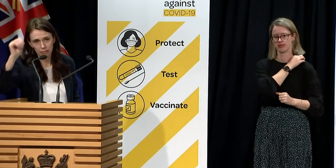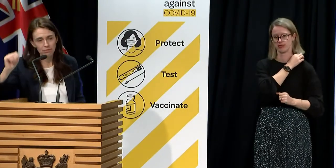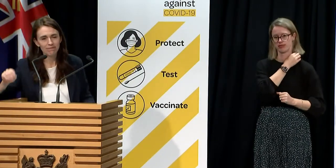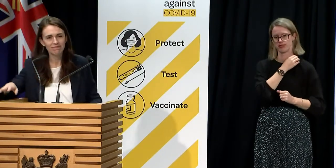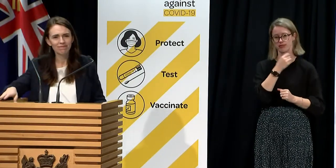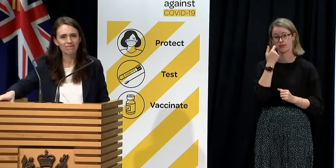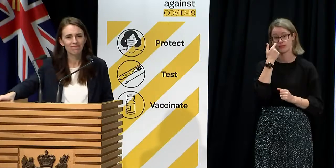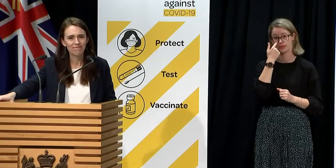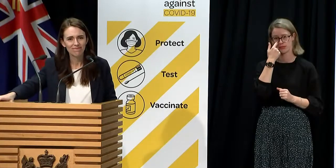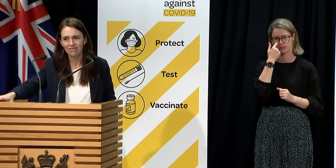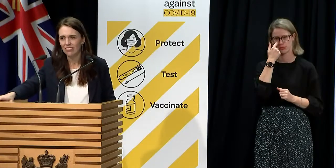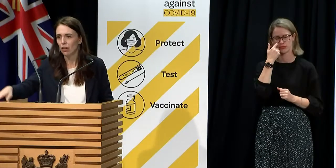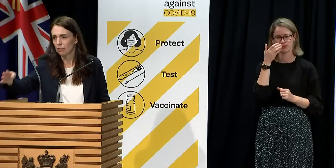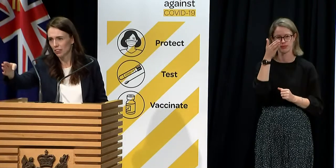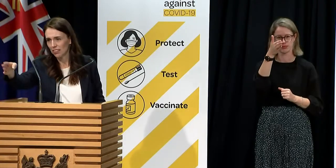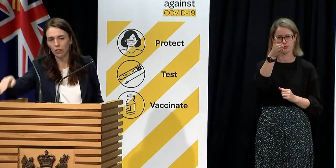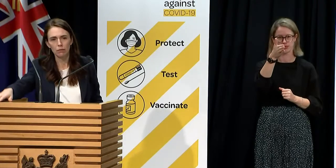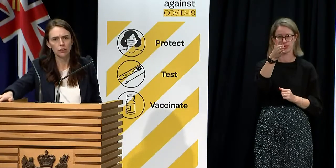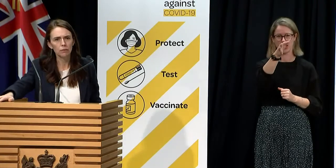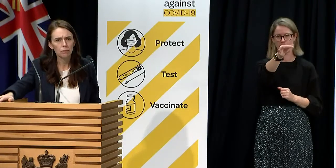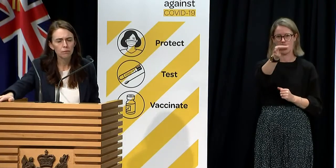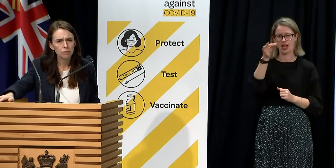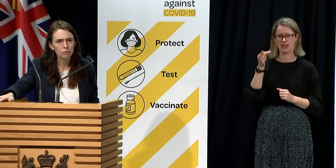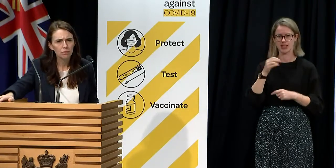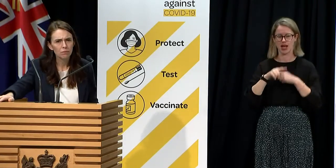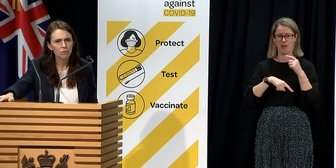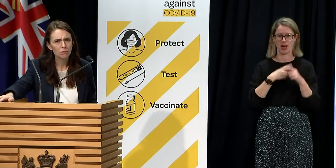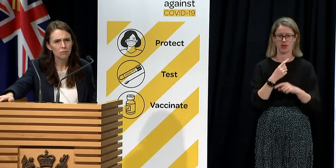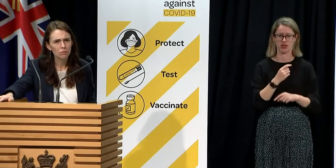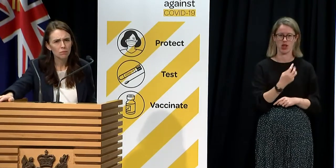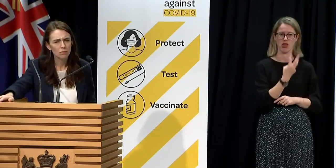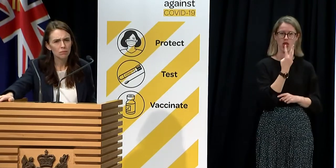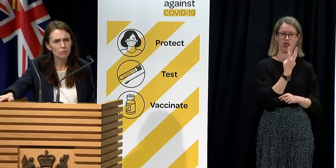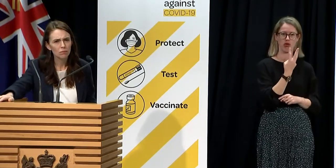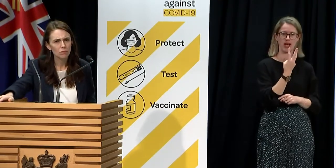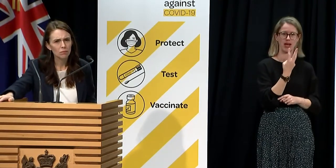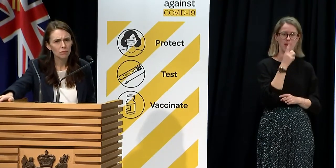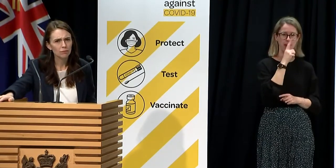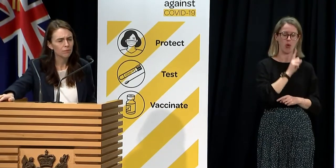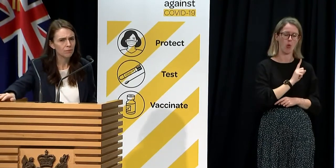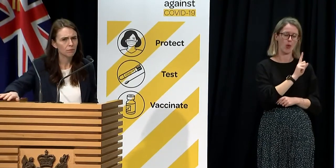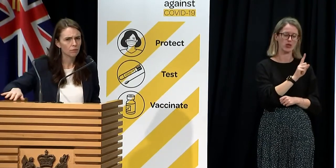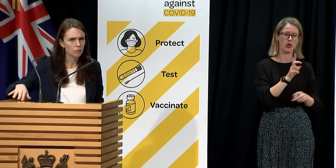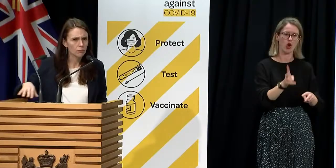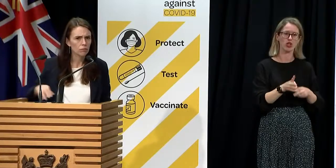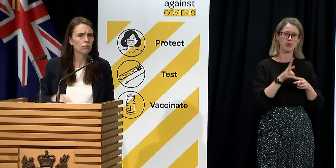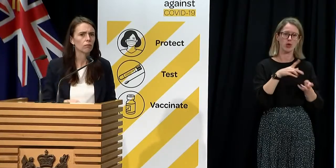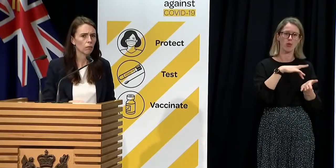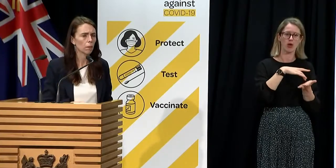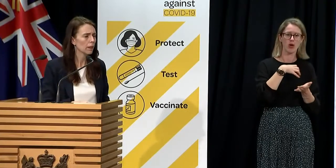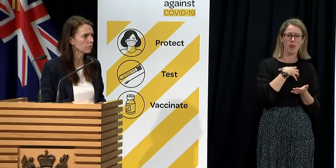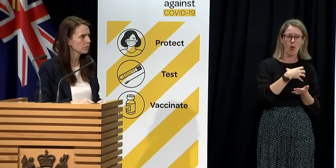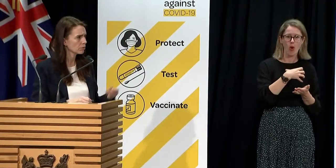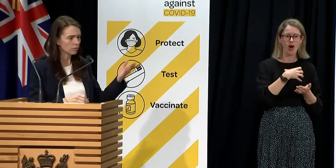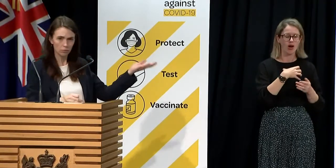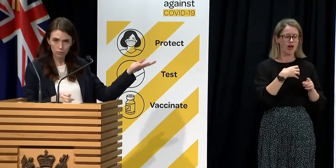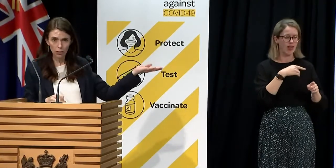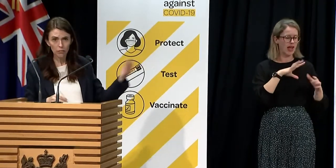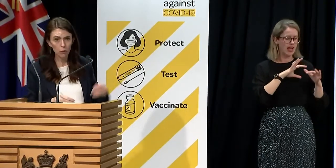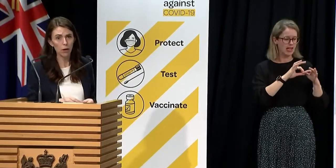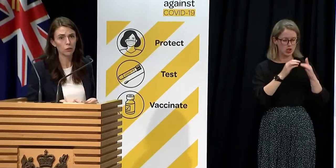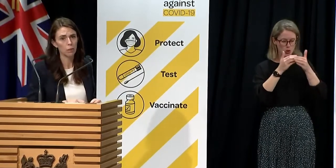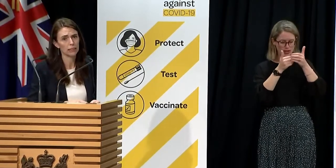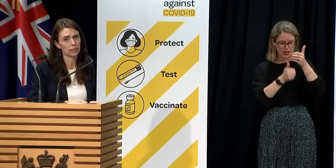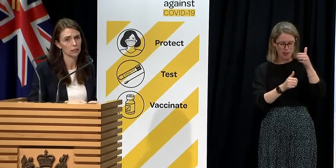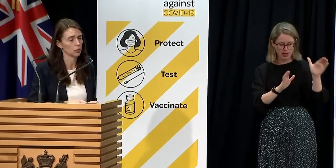me. Sorry. That's all right. What more do we know about the 3 Middlemore cases that were announced last night? Is there any connection to a subcluster, linked or unlinked?